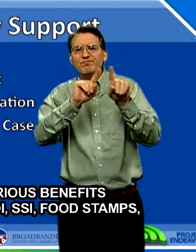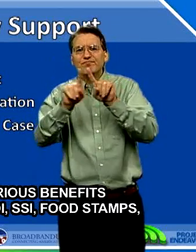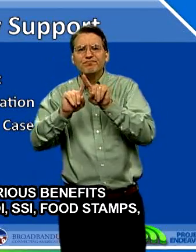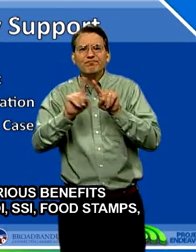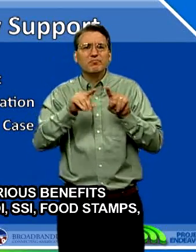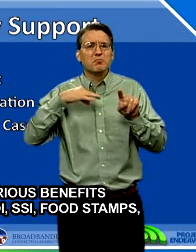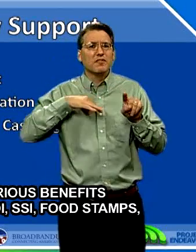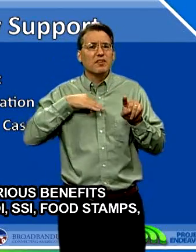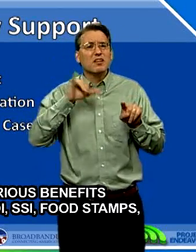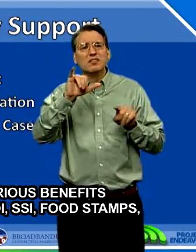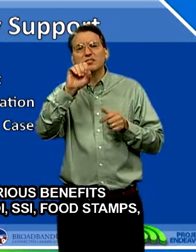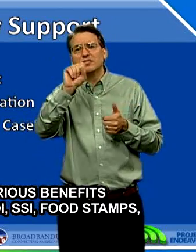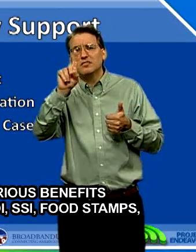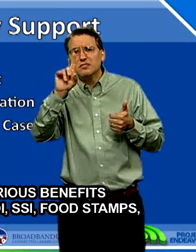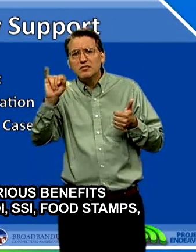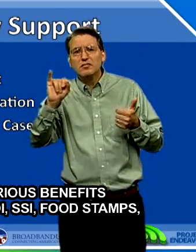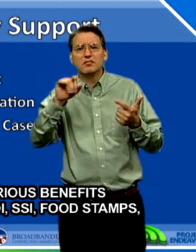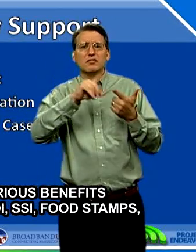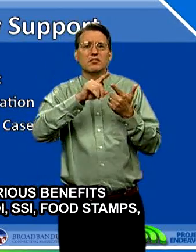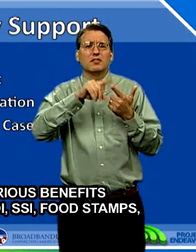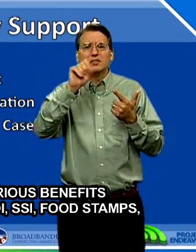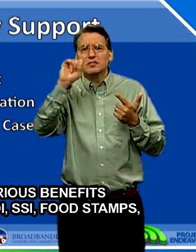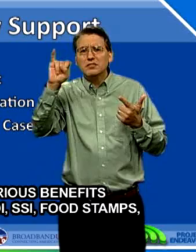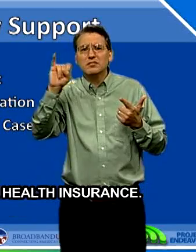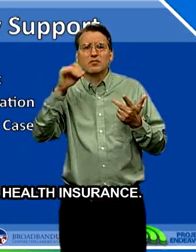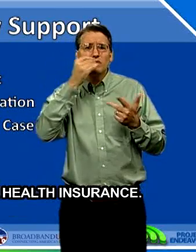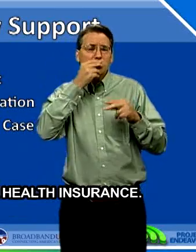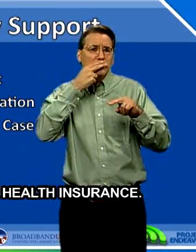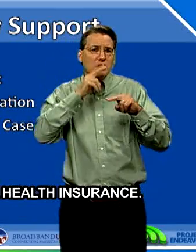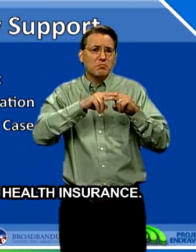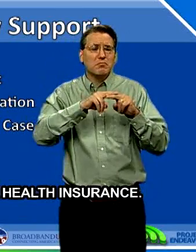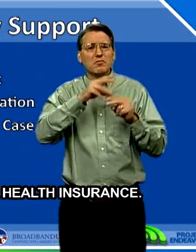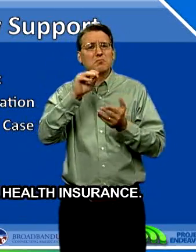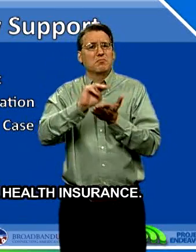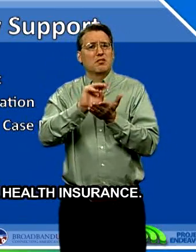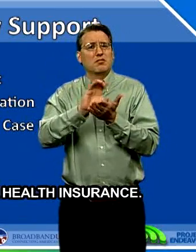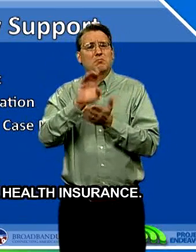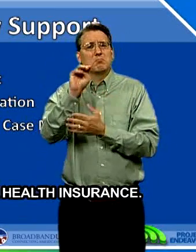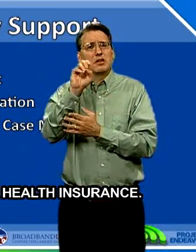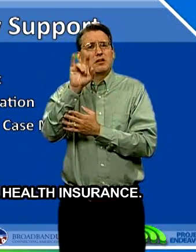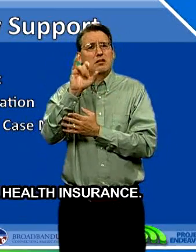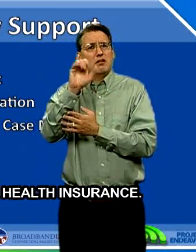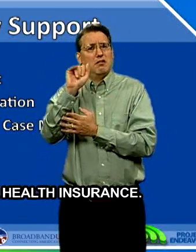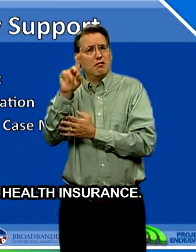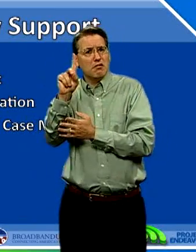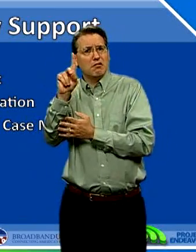as SSDI, SSI, food stamps, Medicaid, or health insurance.